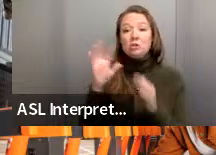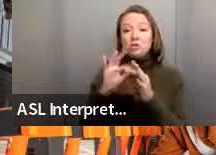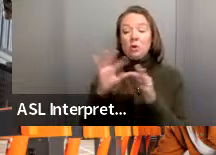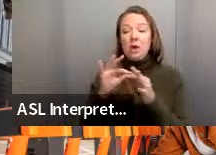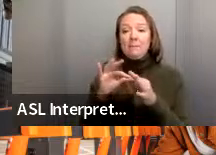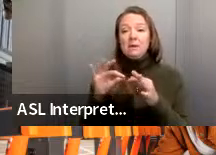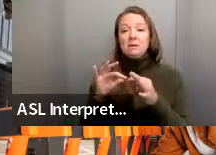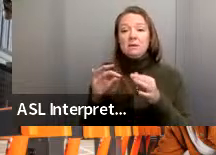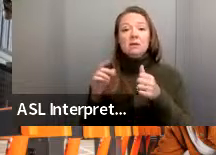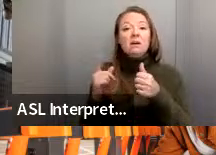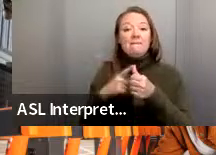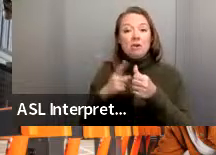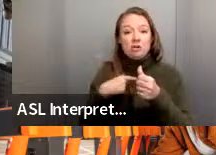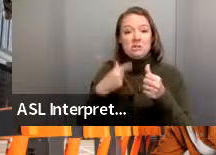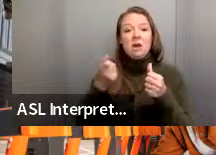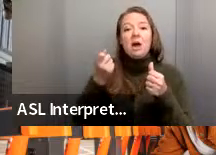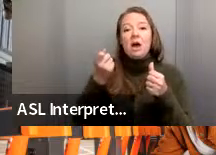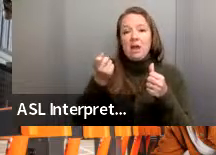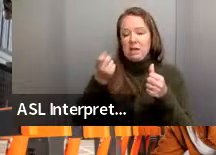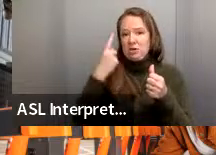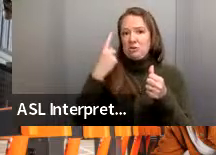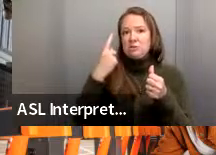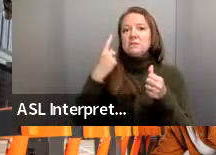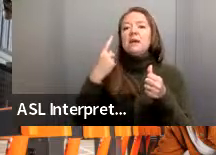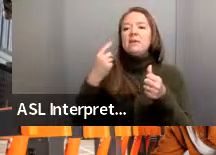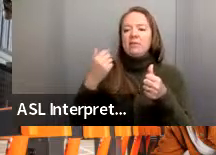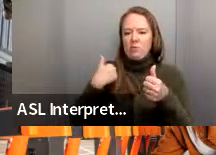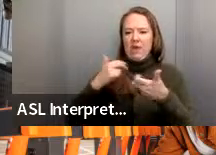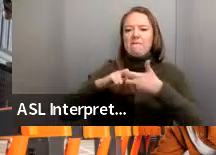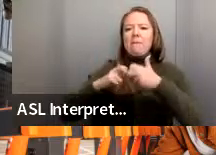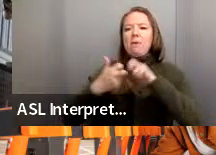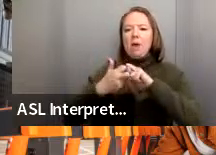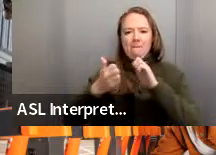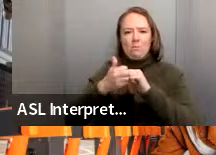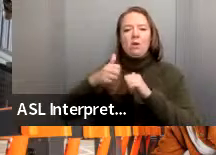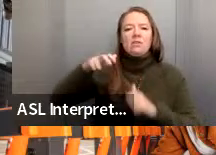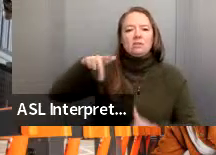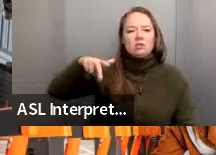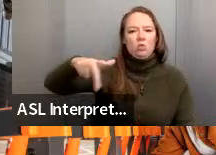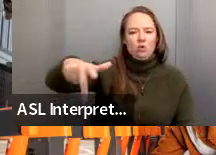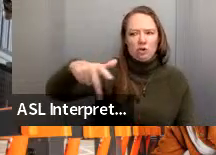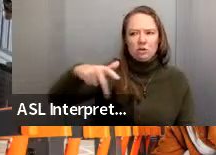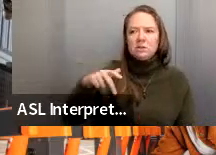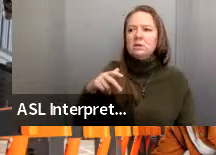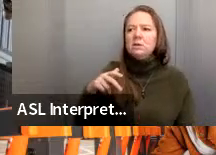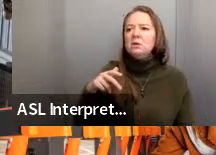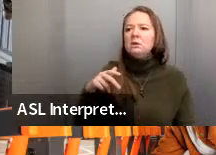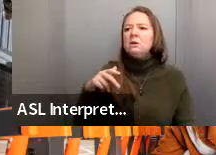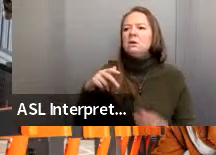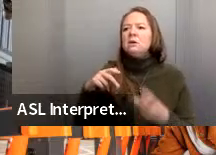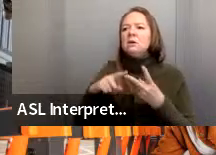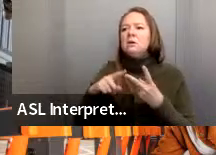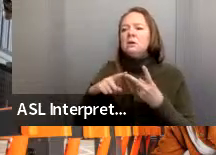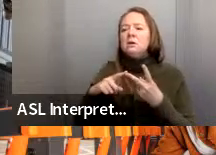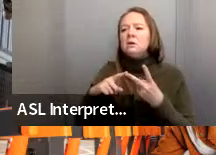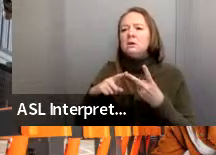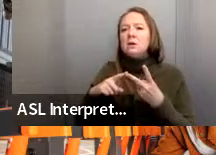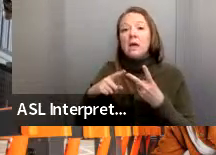first, I understand that there's a problem with the scooters, and I think